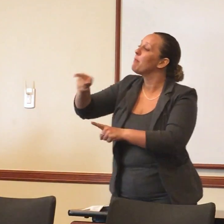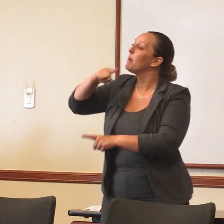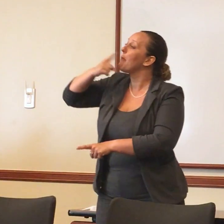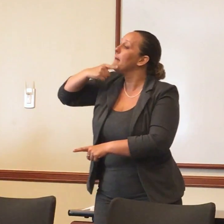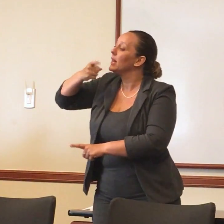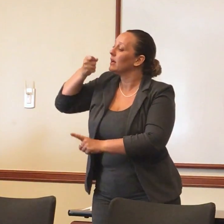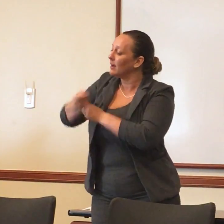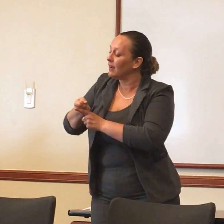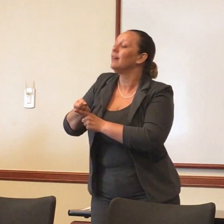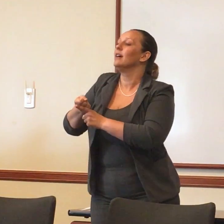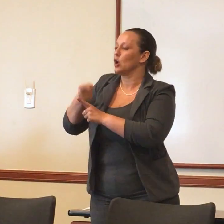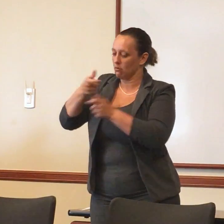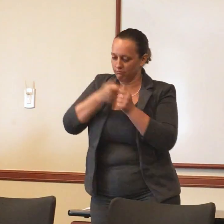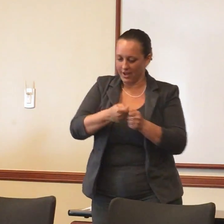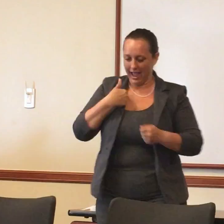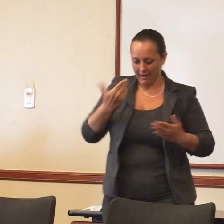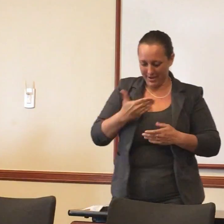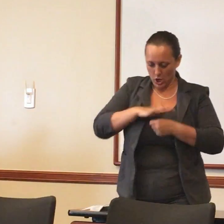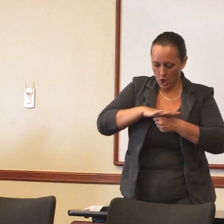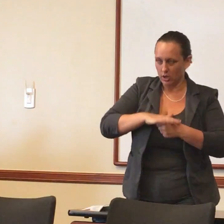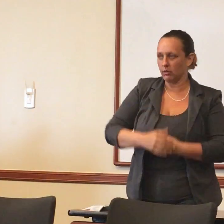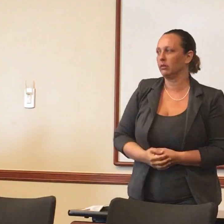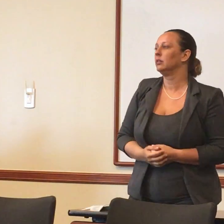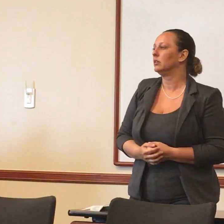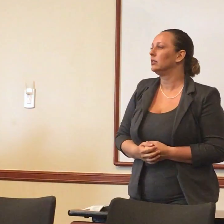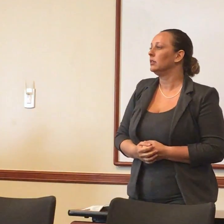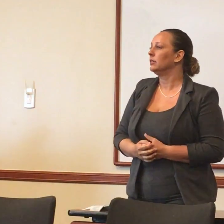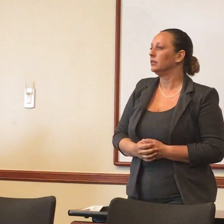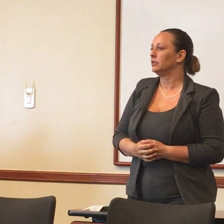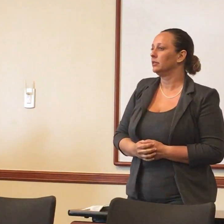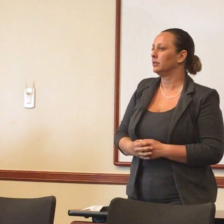signal. What about the signal?